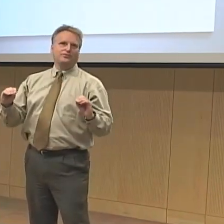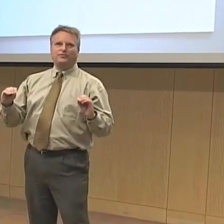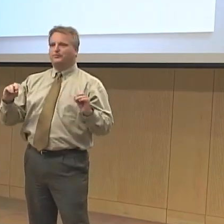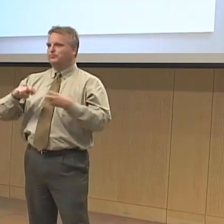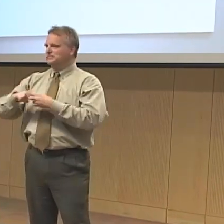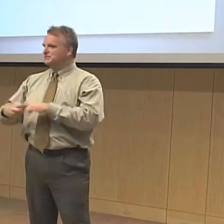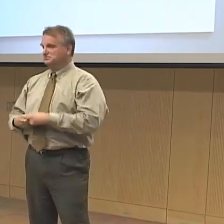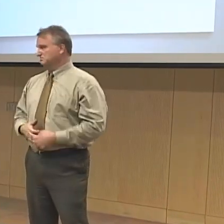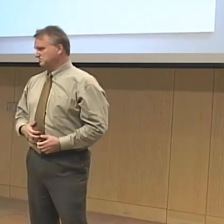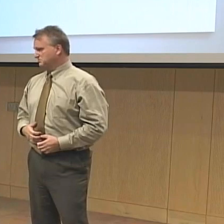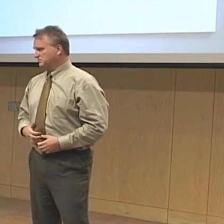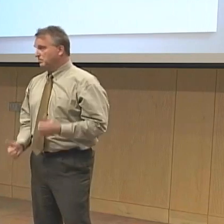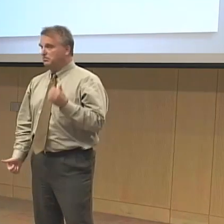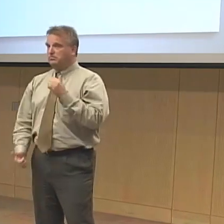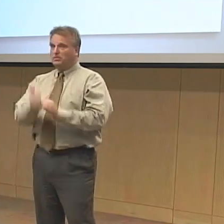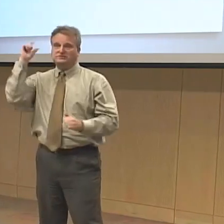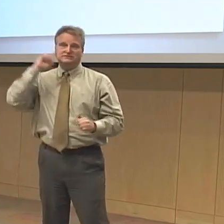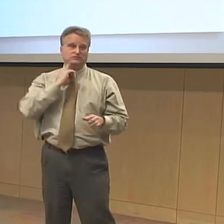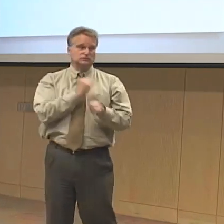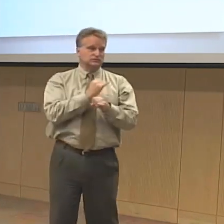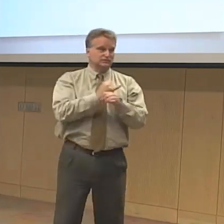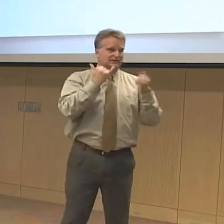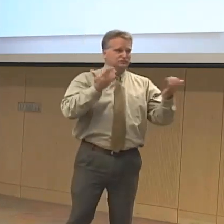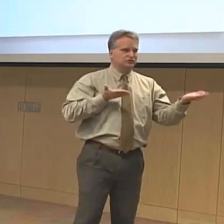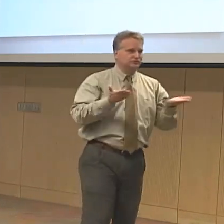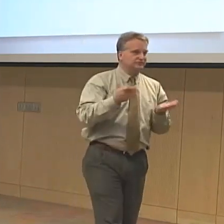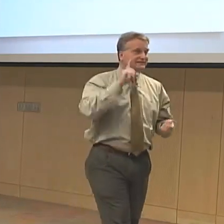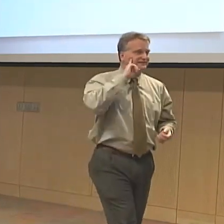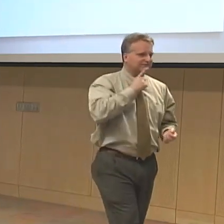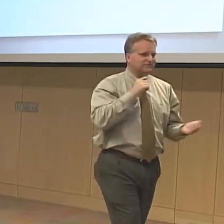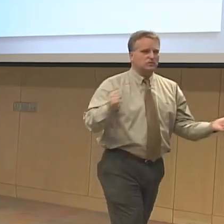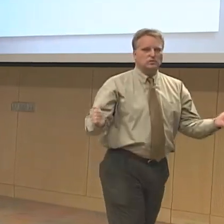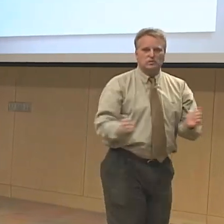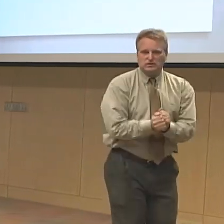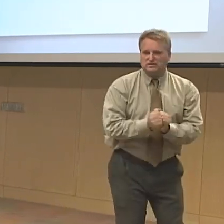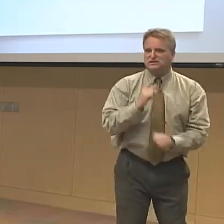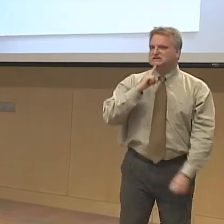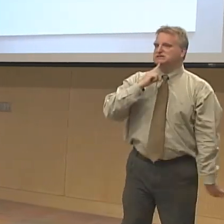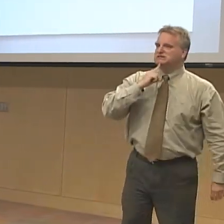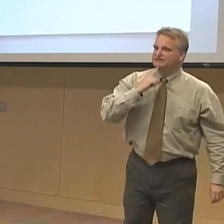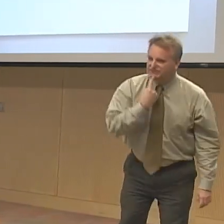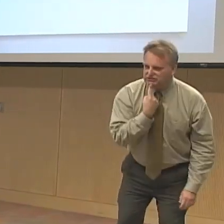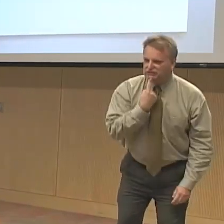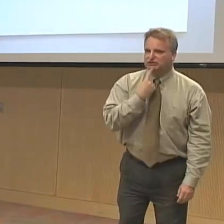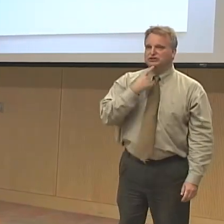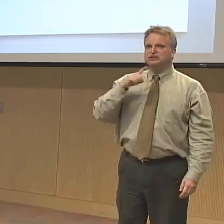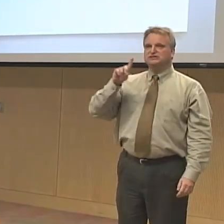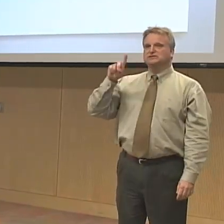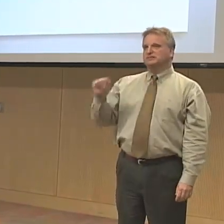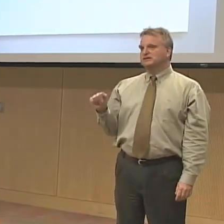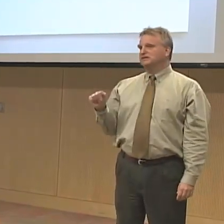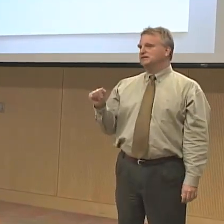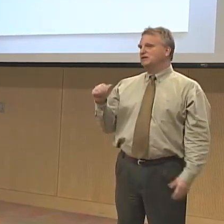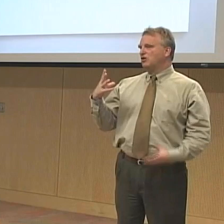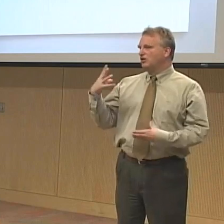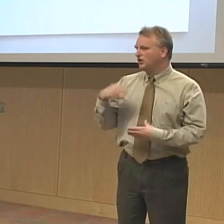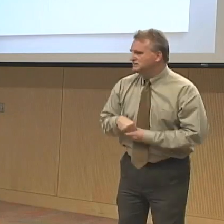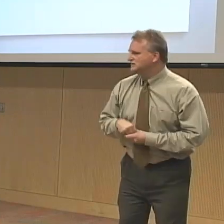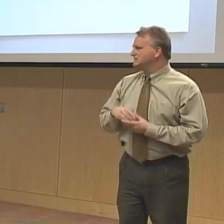no additional disabilities. Most of the schools serve those deaf students with severe disabilities,